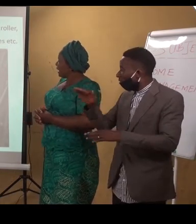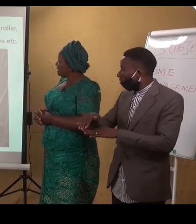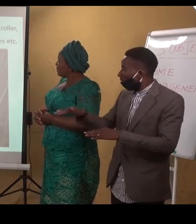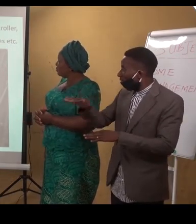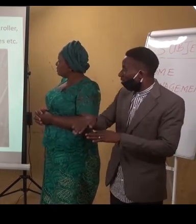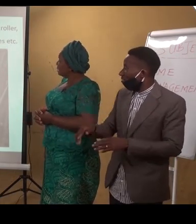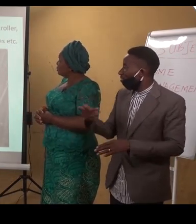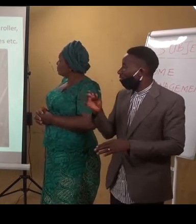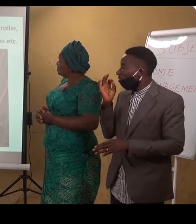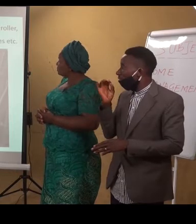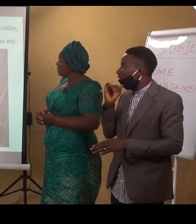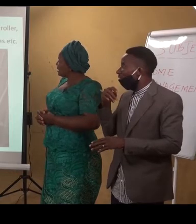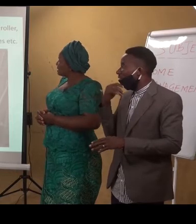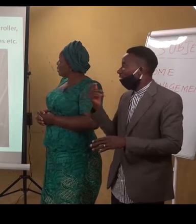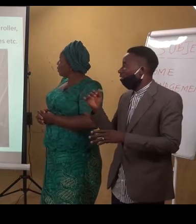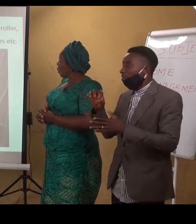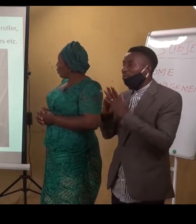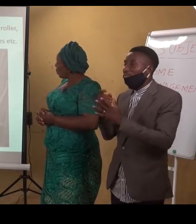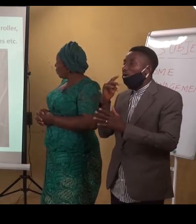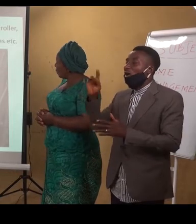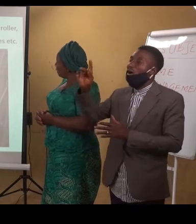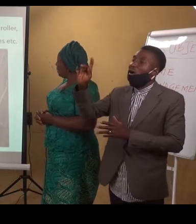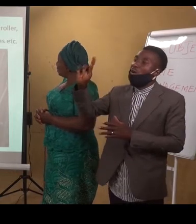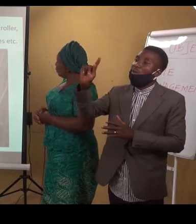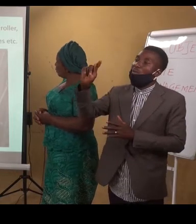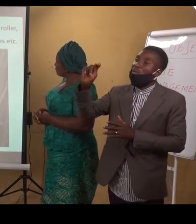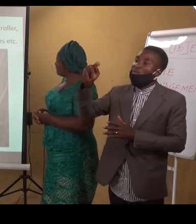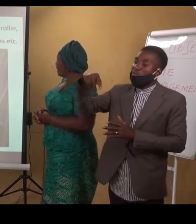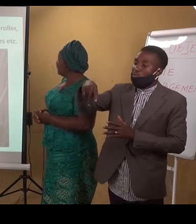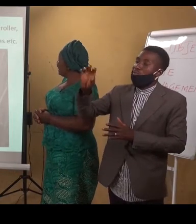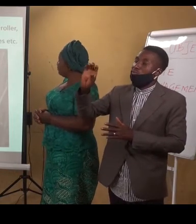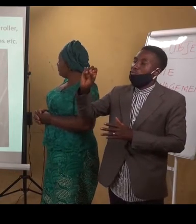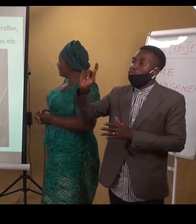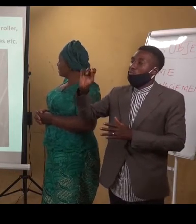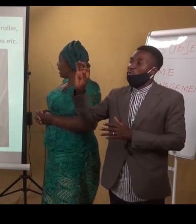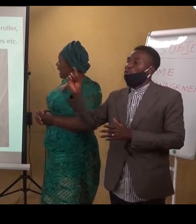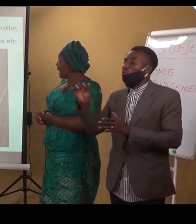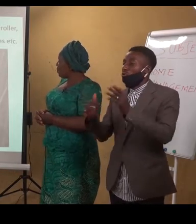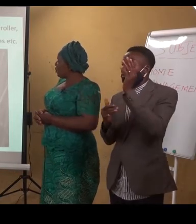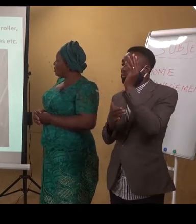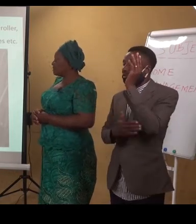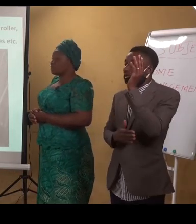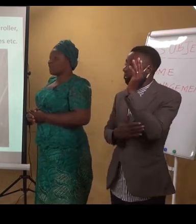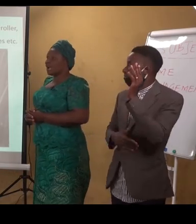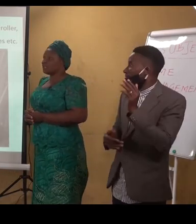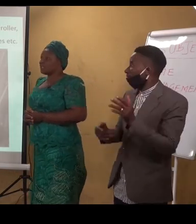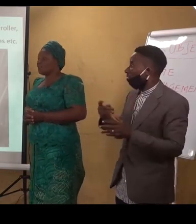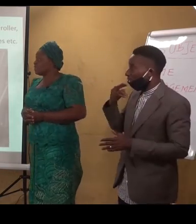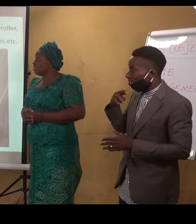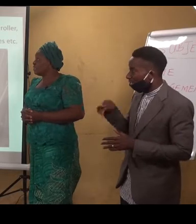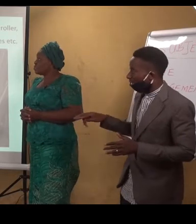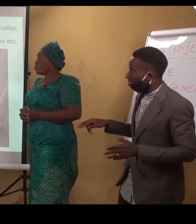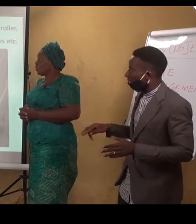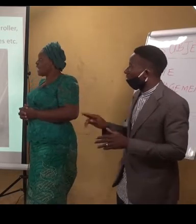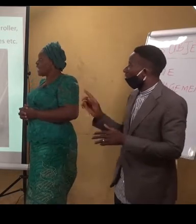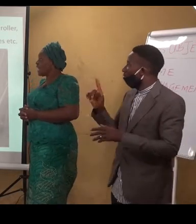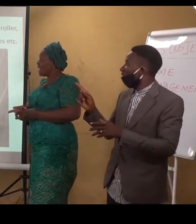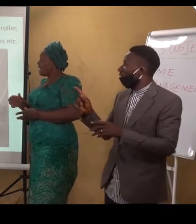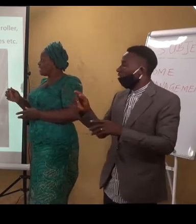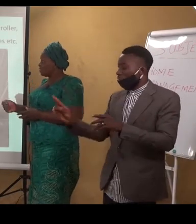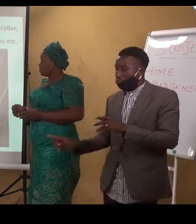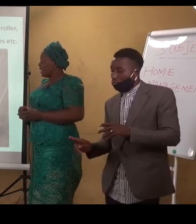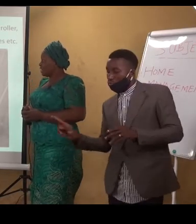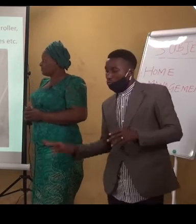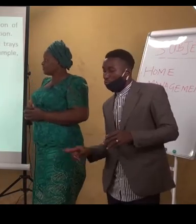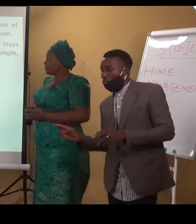dried. Examples are potato flakes, cocoa, oats, and yam flakes are what? Dried using this